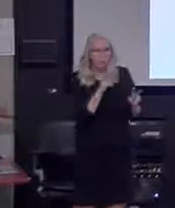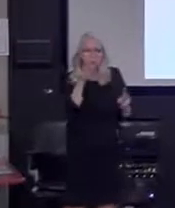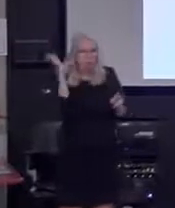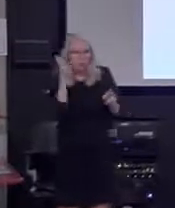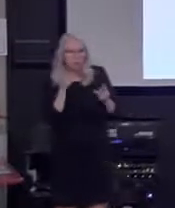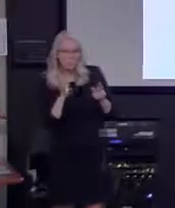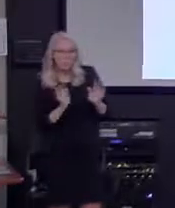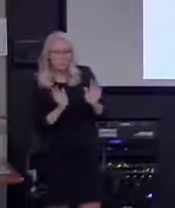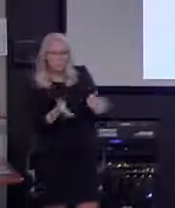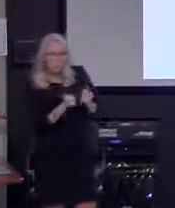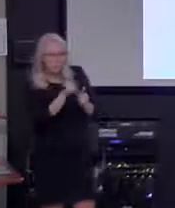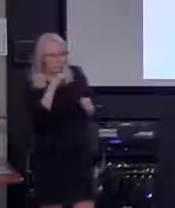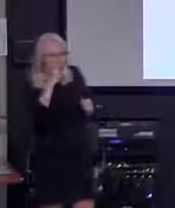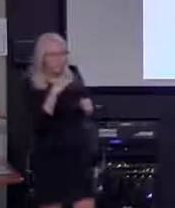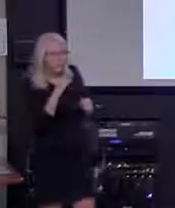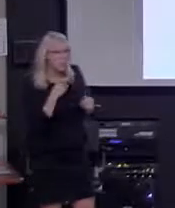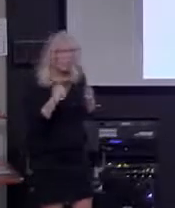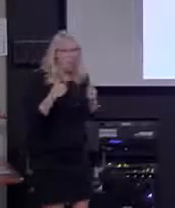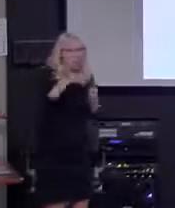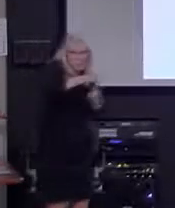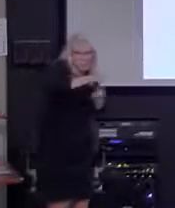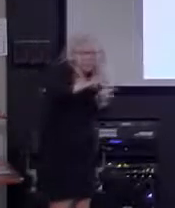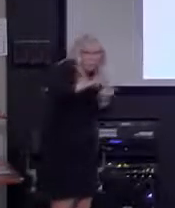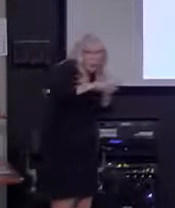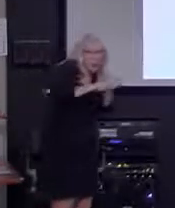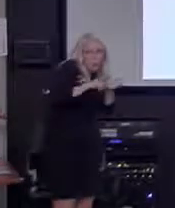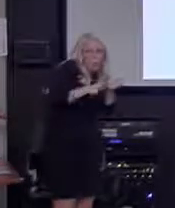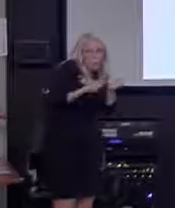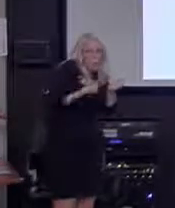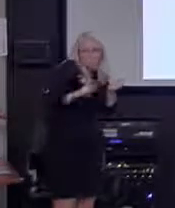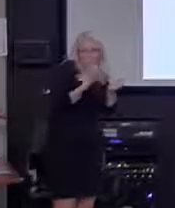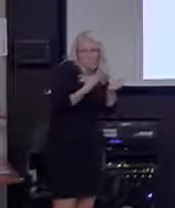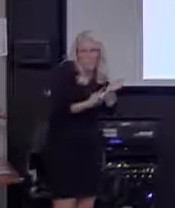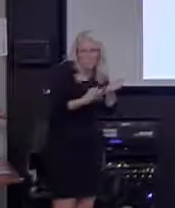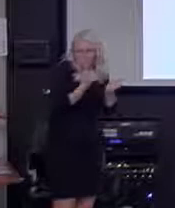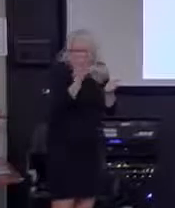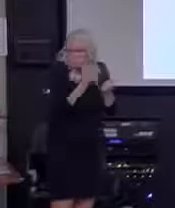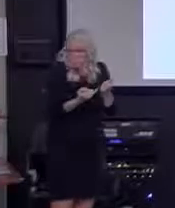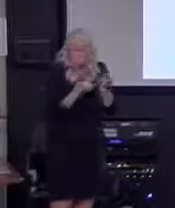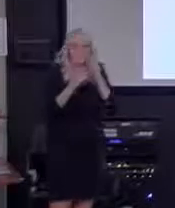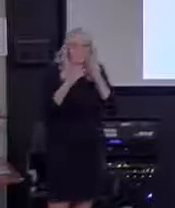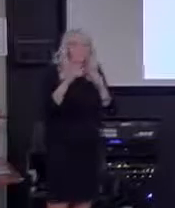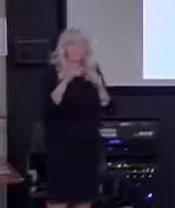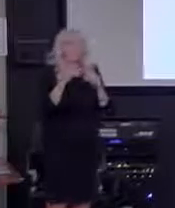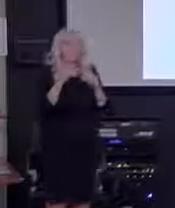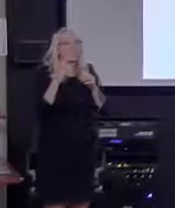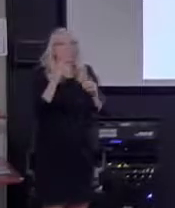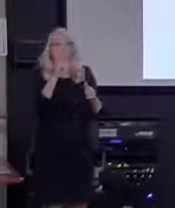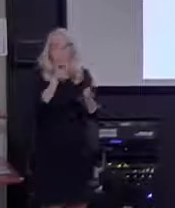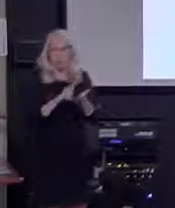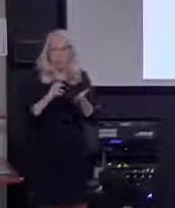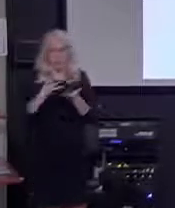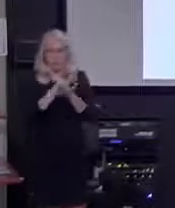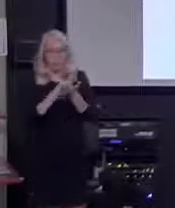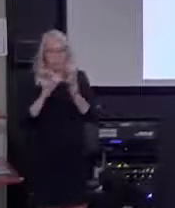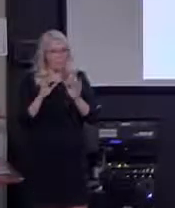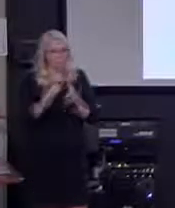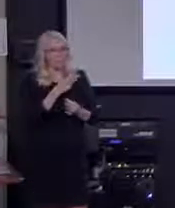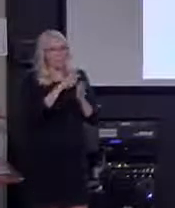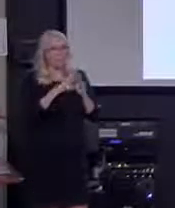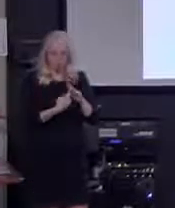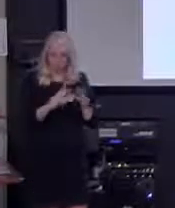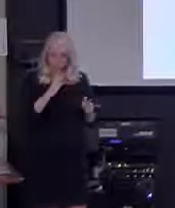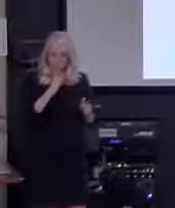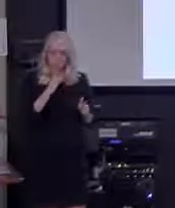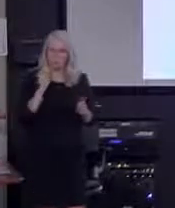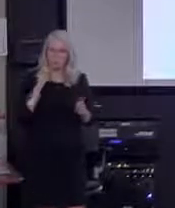little clipboards, we're recording the talk. All right. Now, in the low-income families, notice that they start out talking a